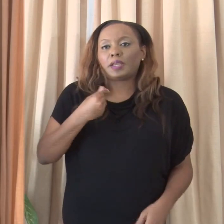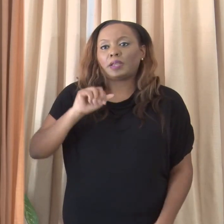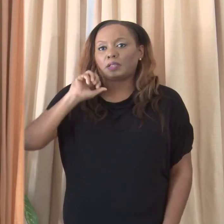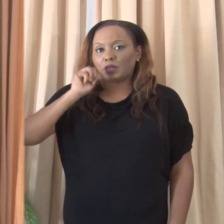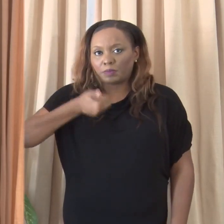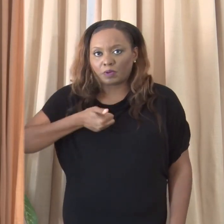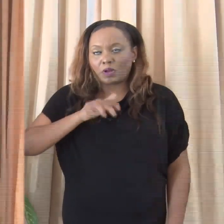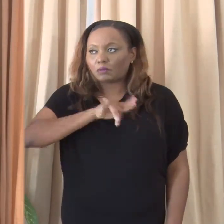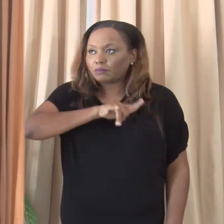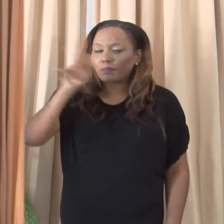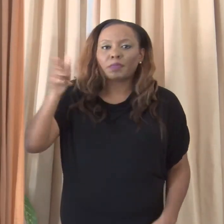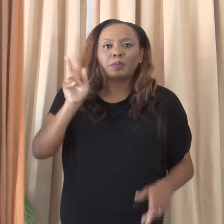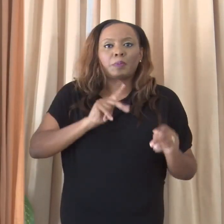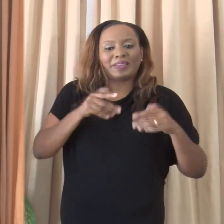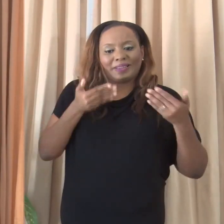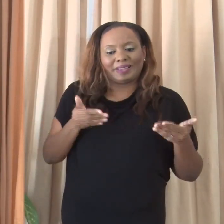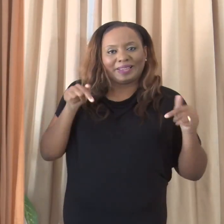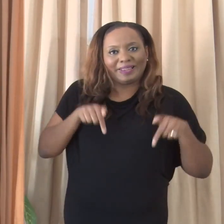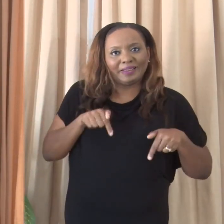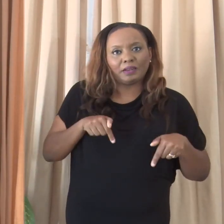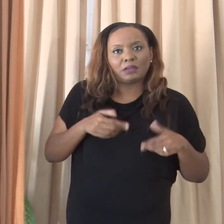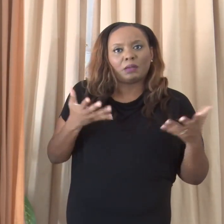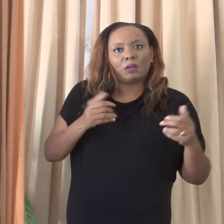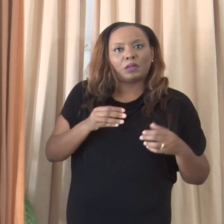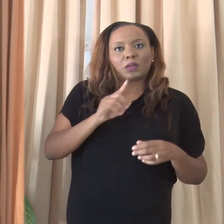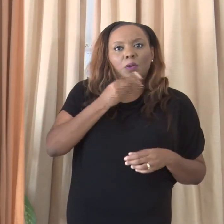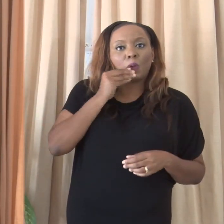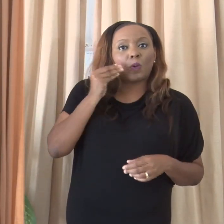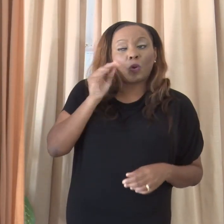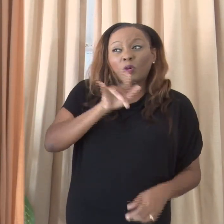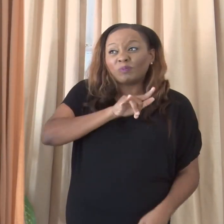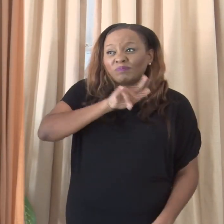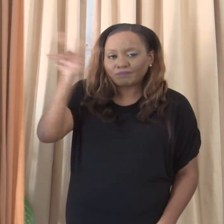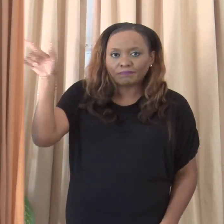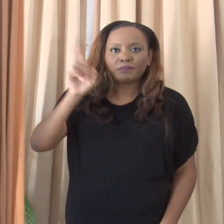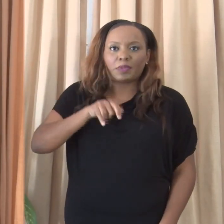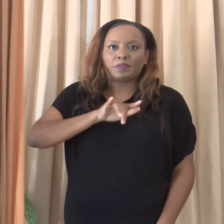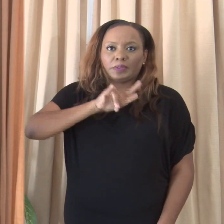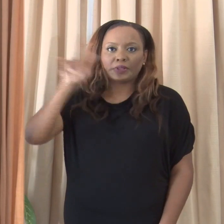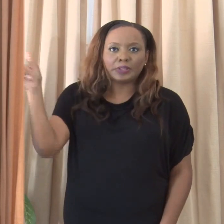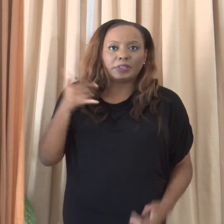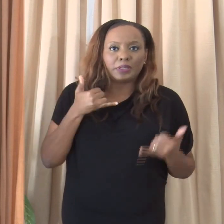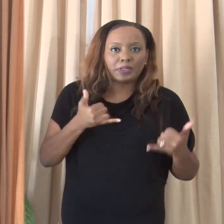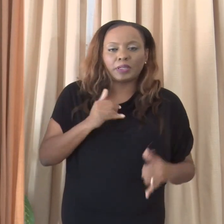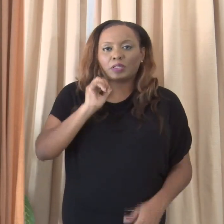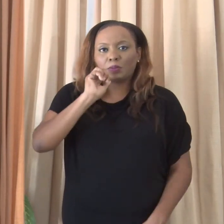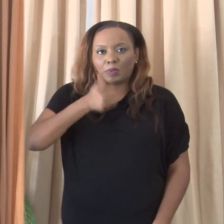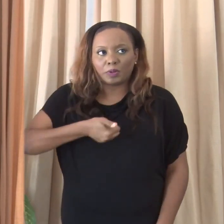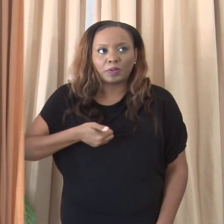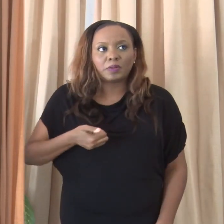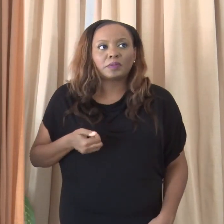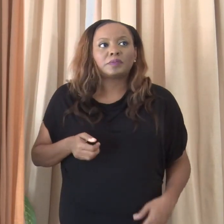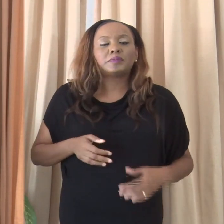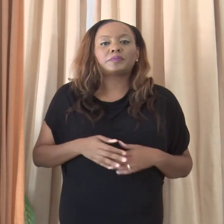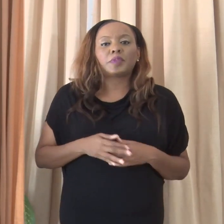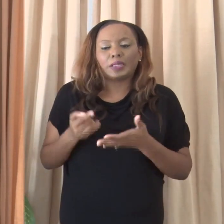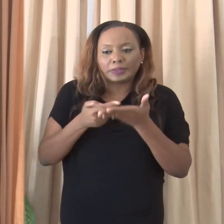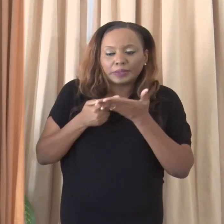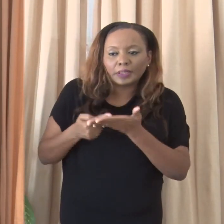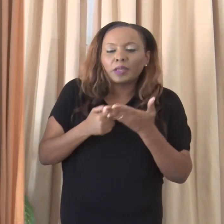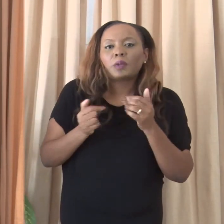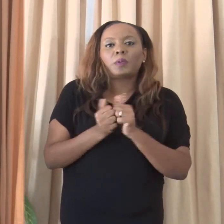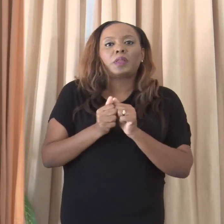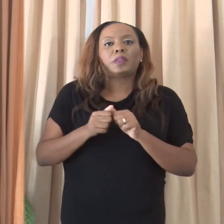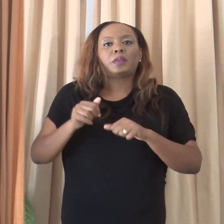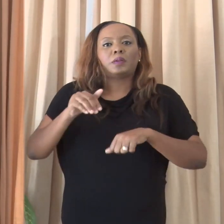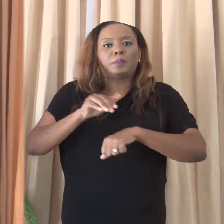to repatriation. To the extent that that does not complete the full process of repatriation, discussions have been taking place with British